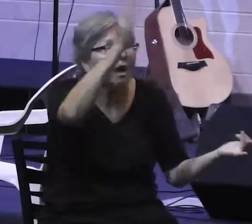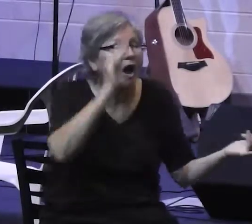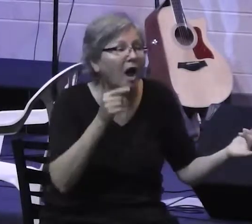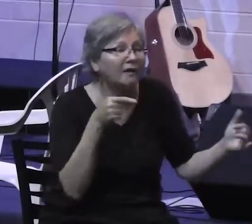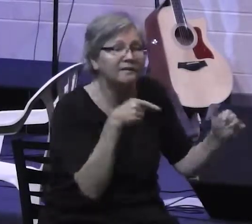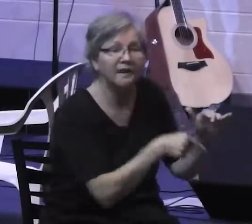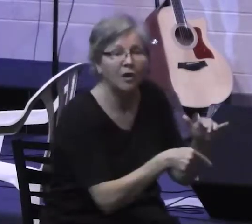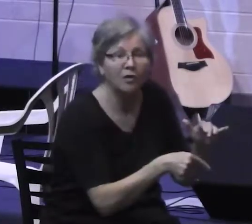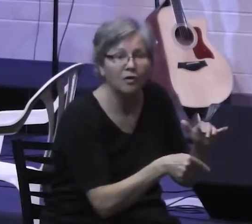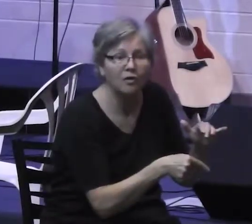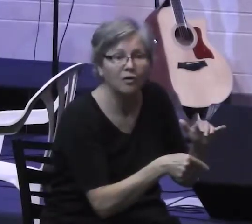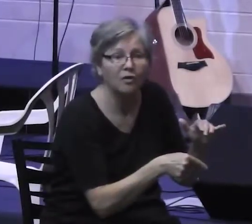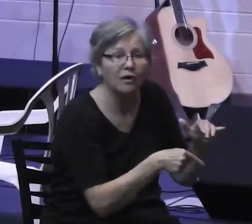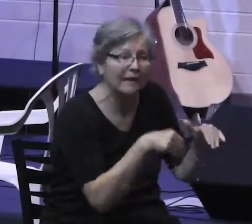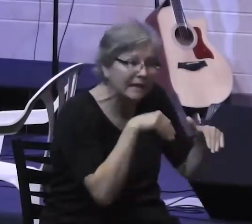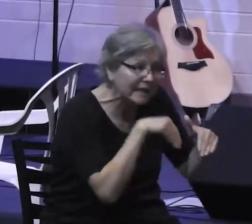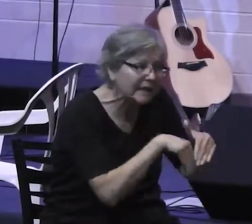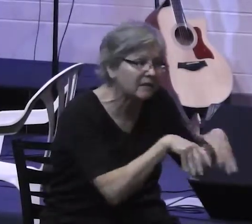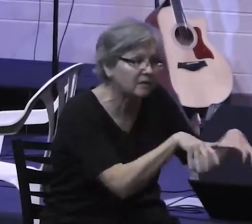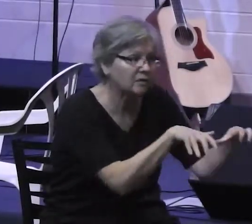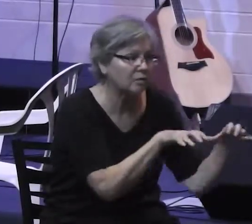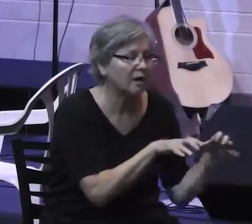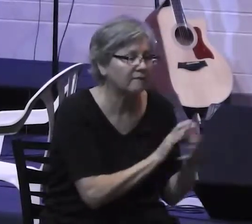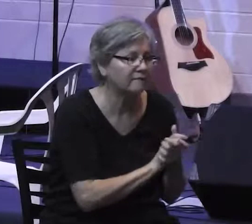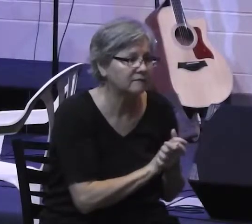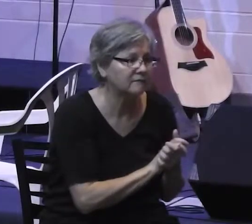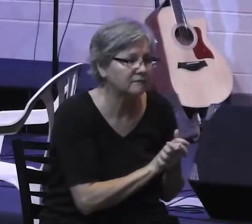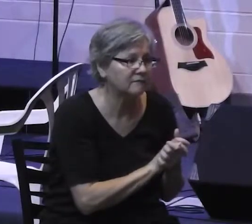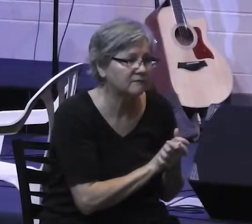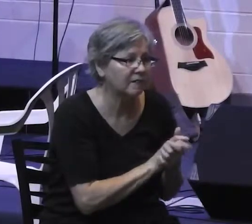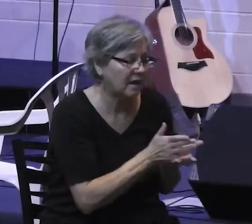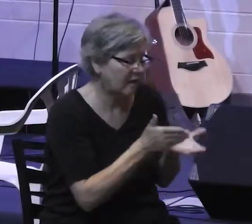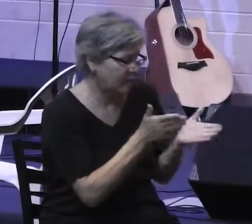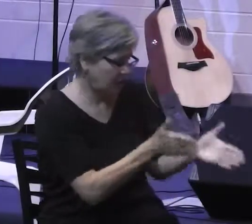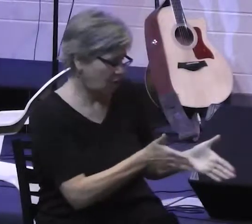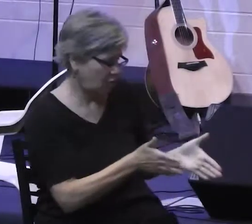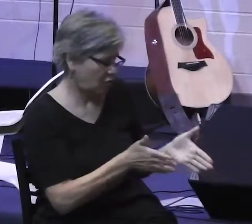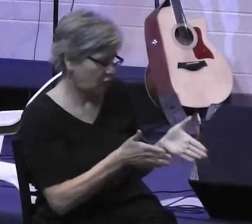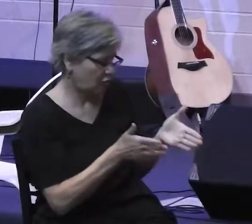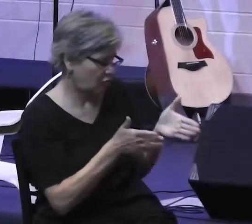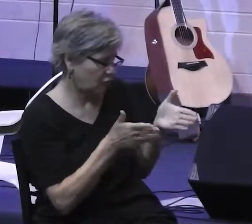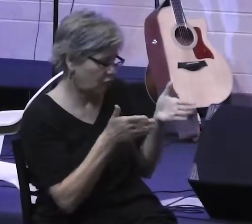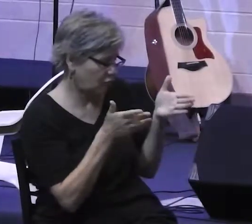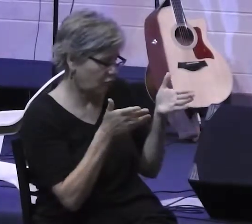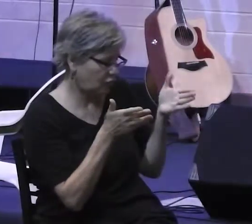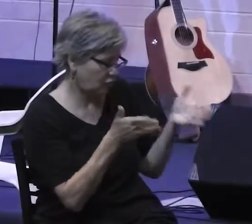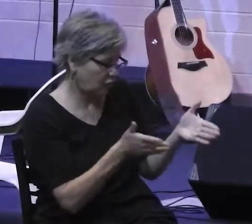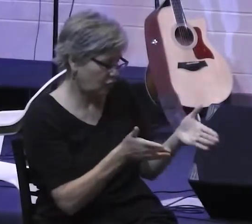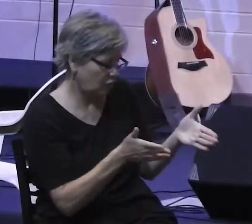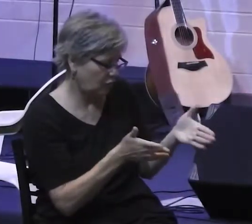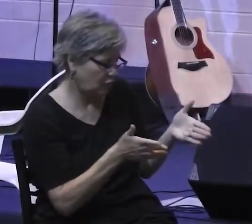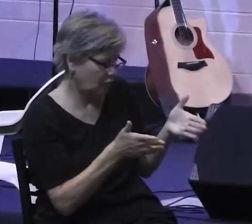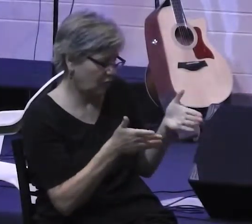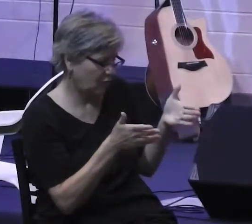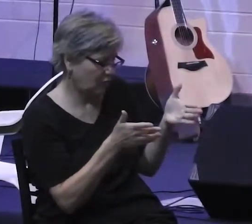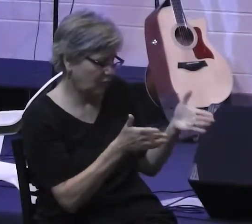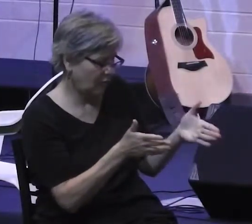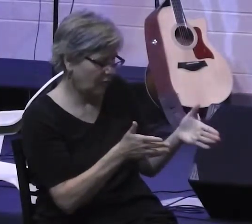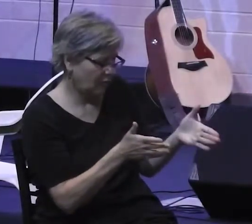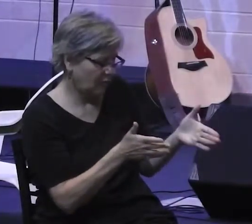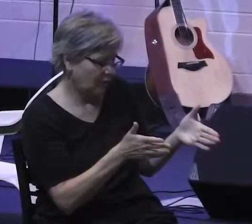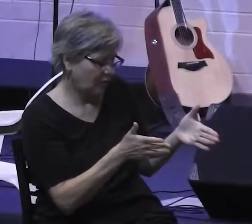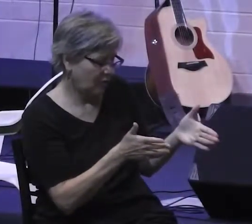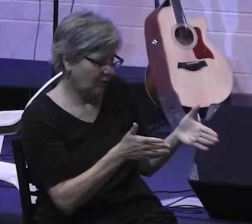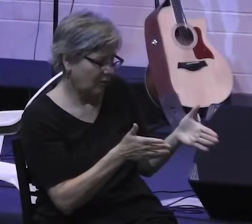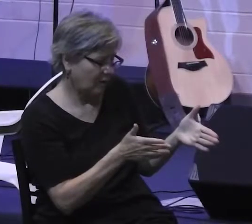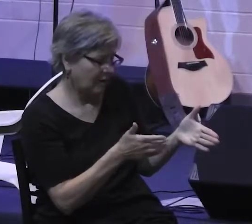God has gone into the grave. And there in the grave, you get this fantastic expression that